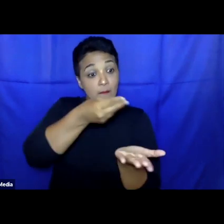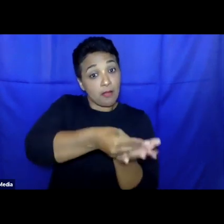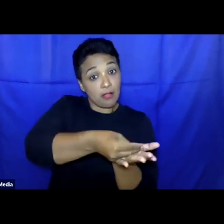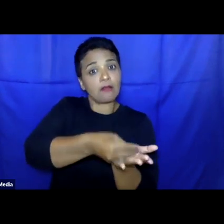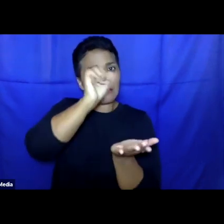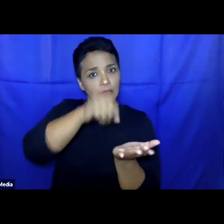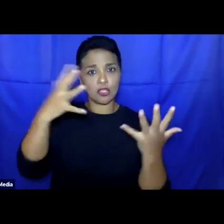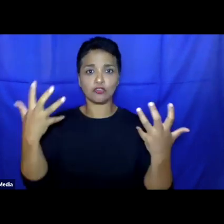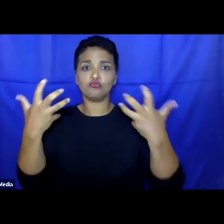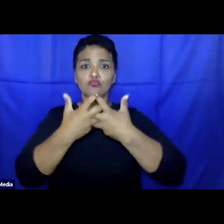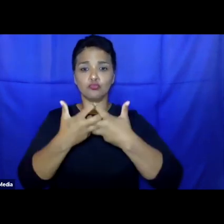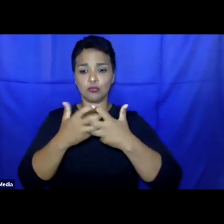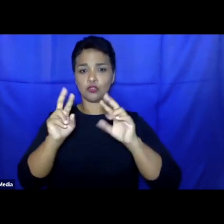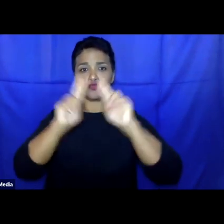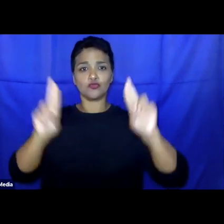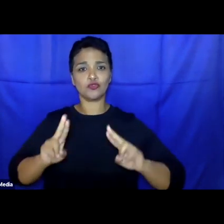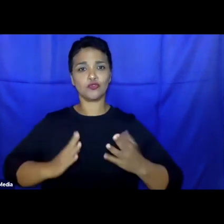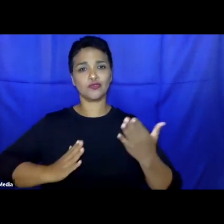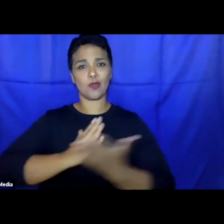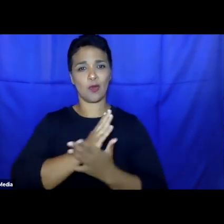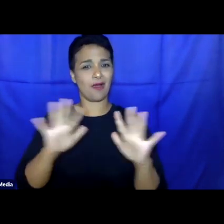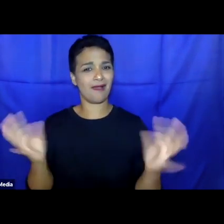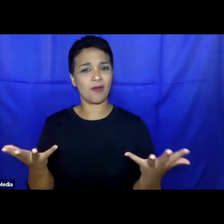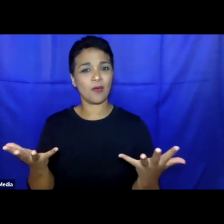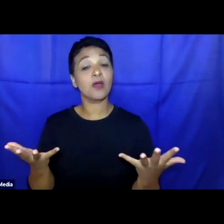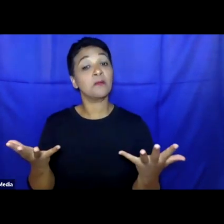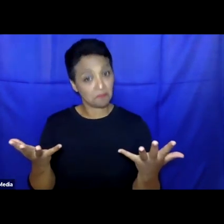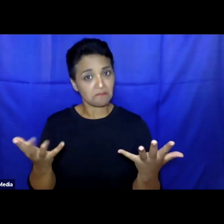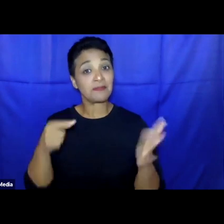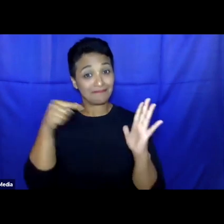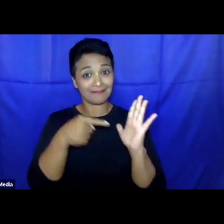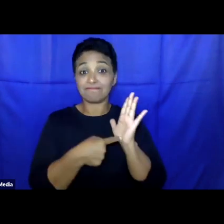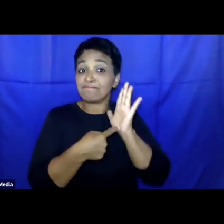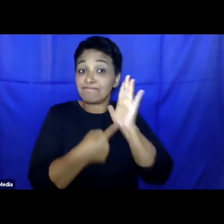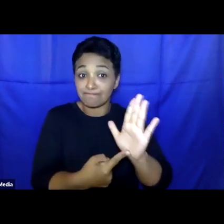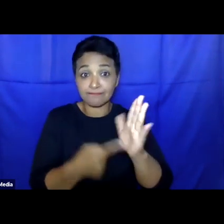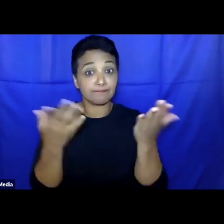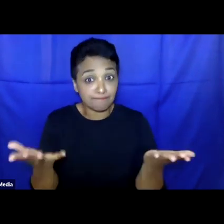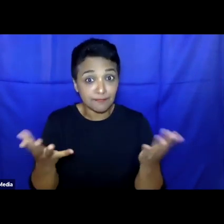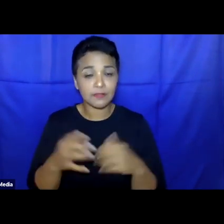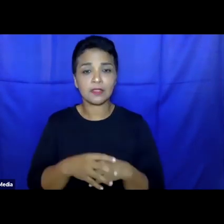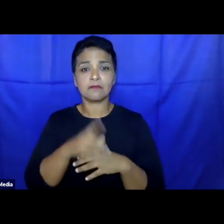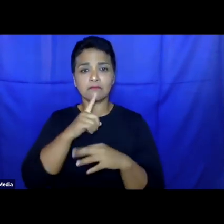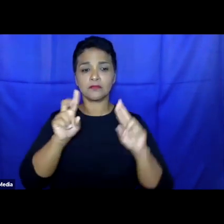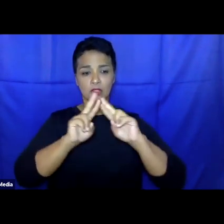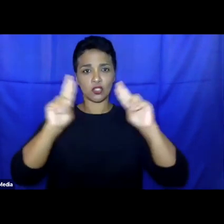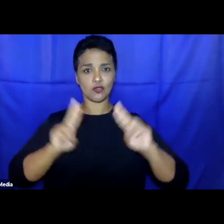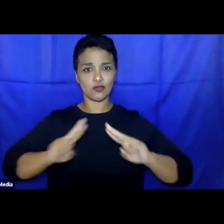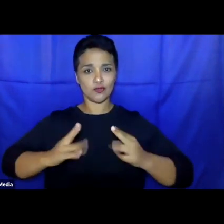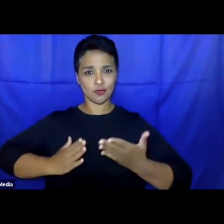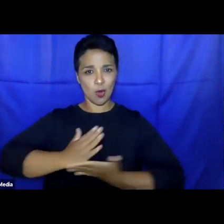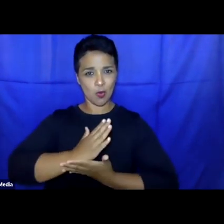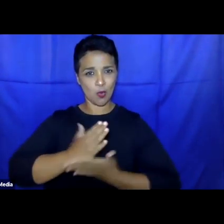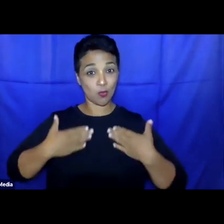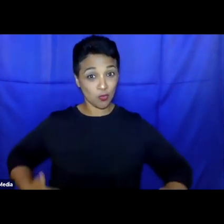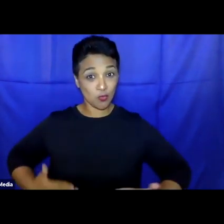seek asylum and the principle of non-refoulement. Of course, pointing out that such a suspension has no basis in international human rights law. A